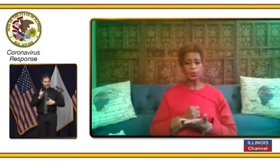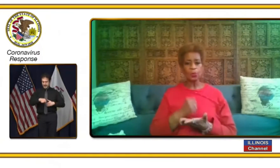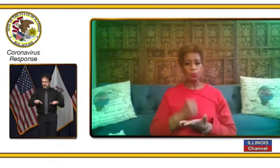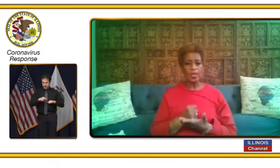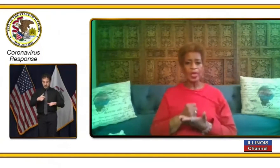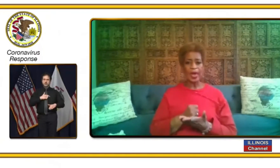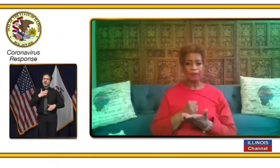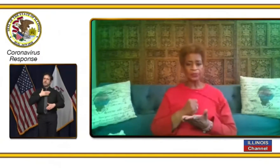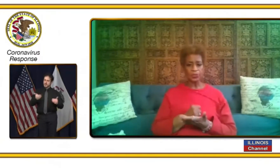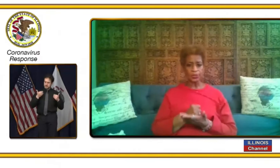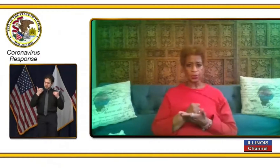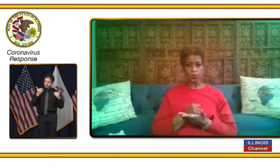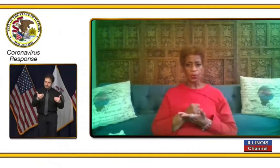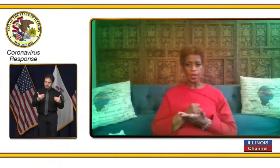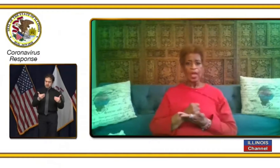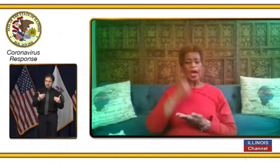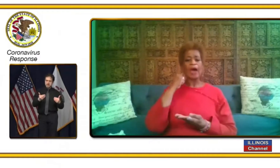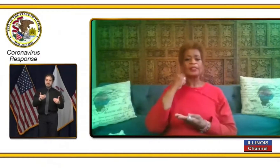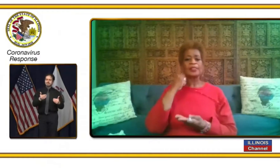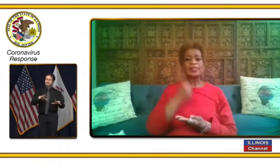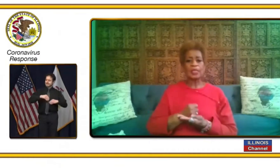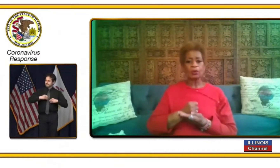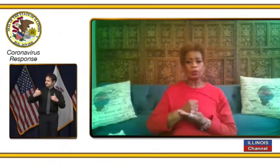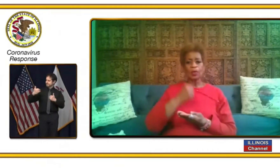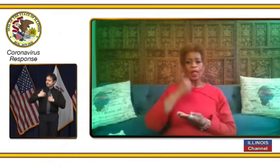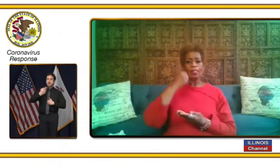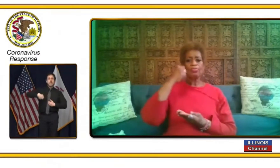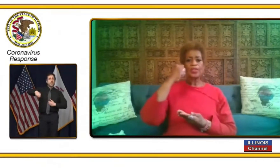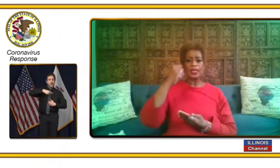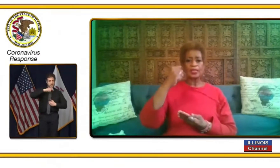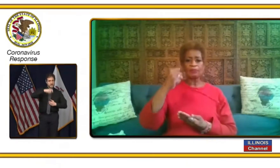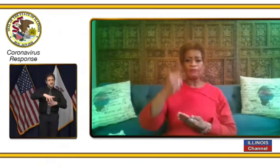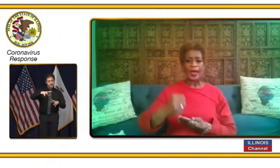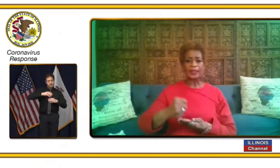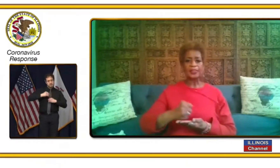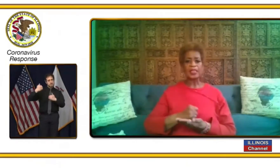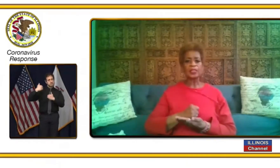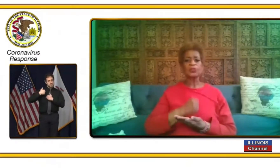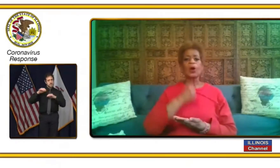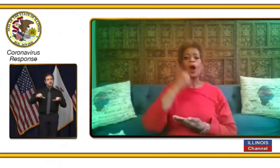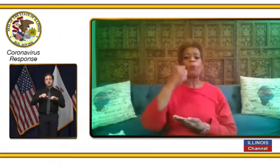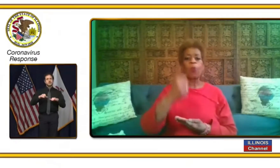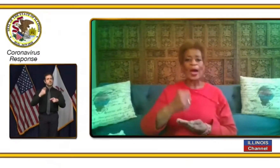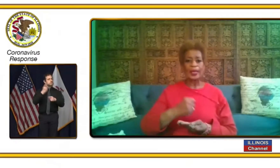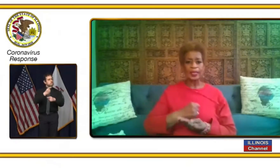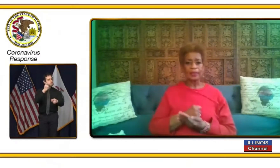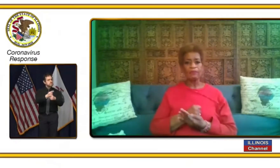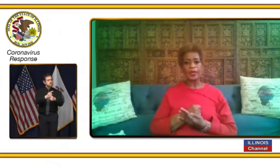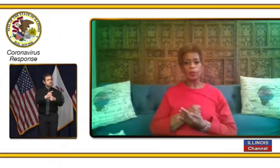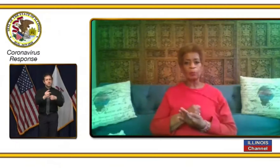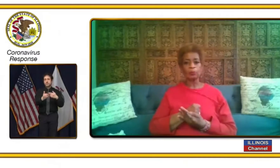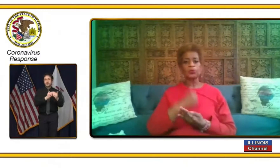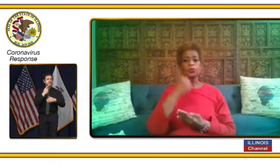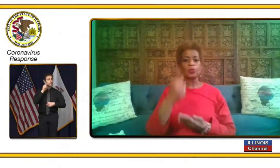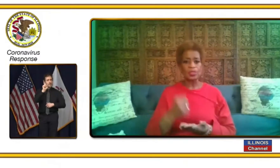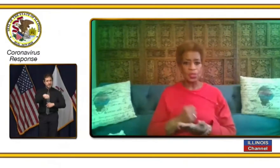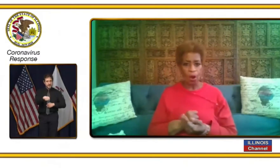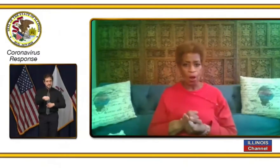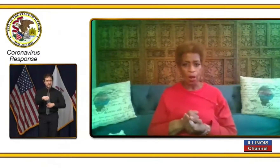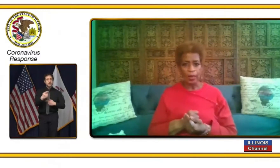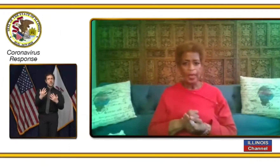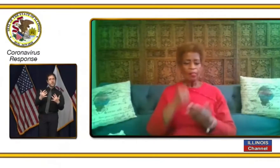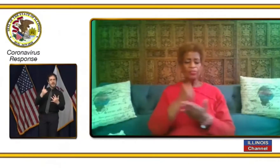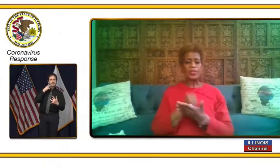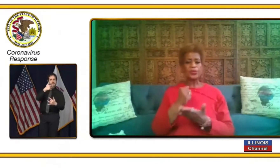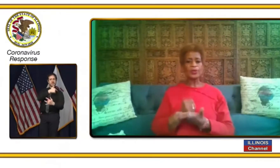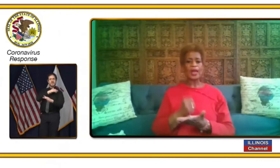We all have to do what we have to do until these vaccines are widely